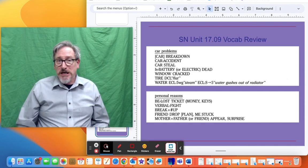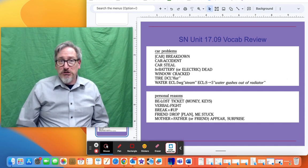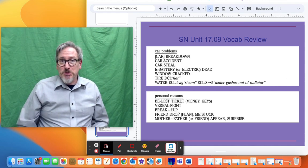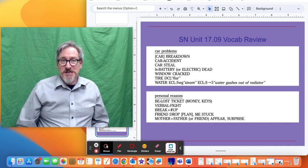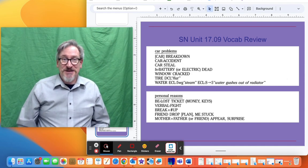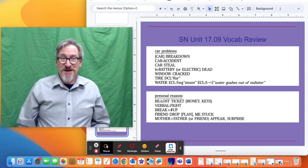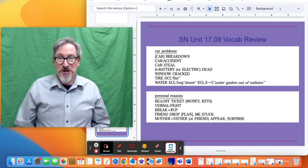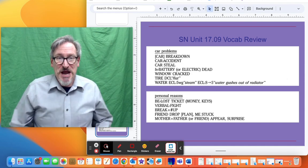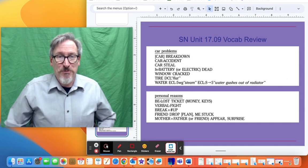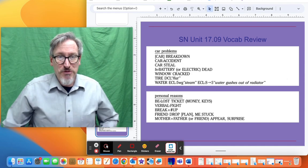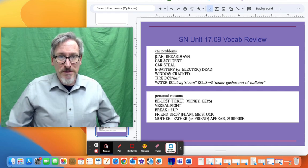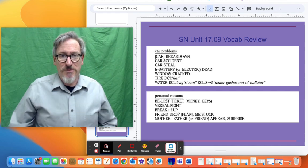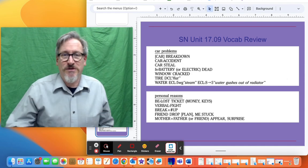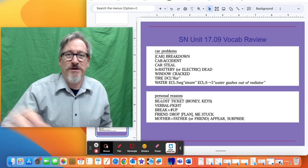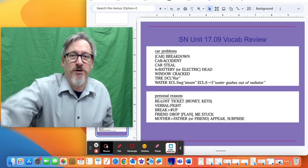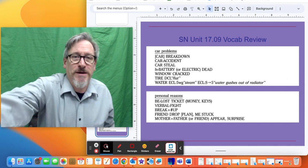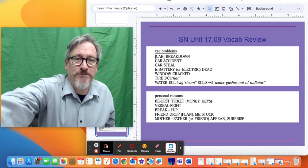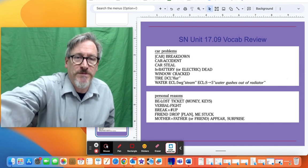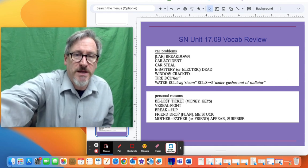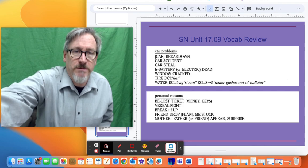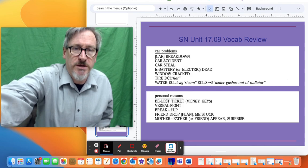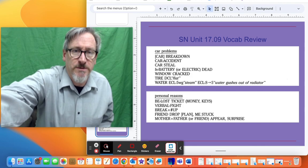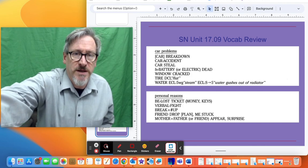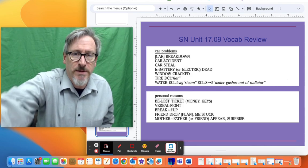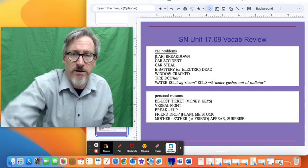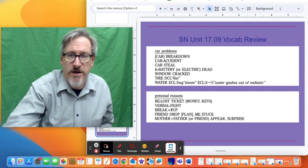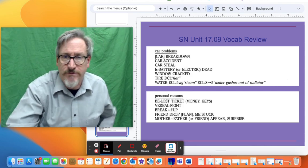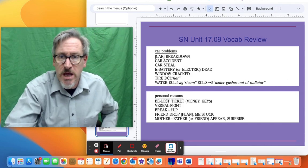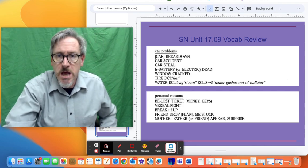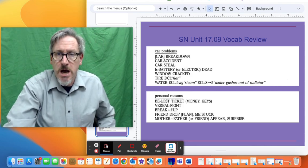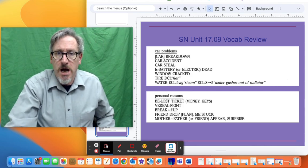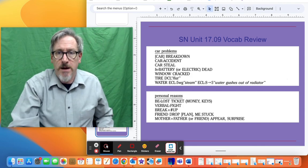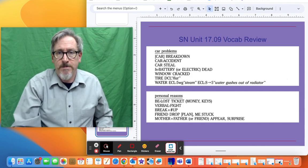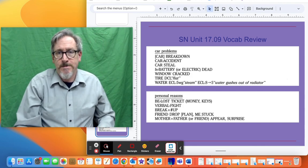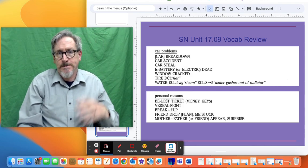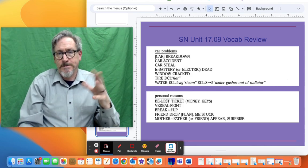Political jokes I could make right now, probably not worth it. All right. Okay.